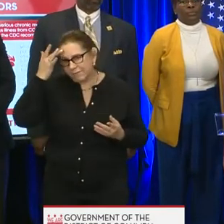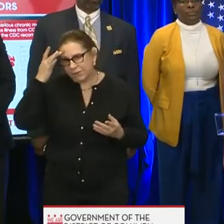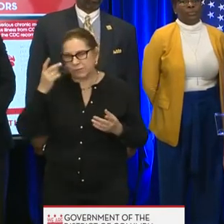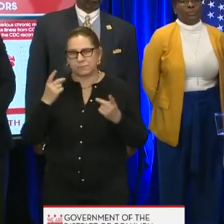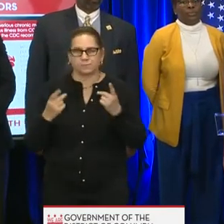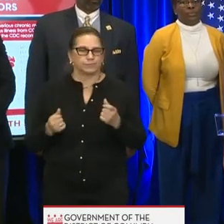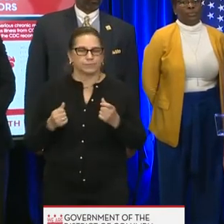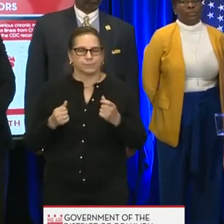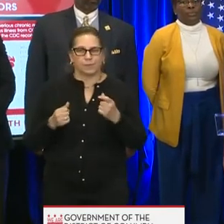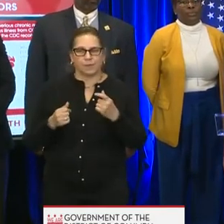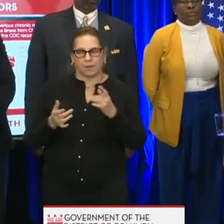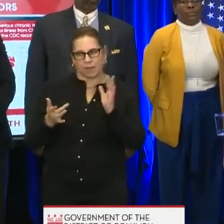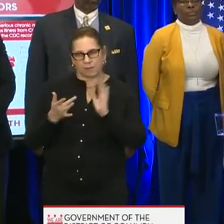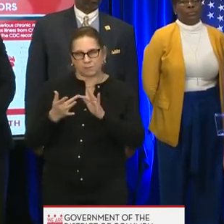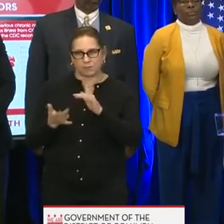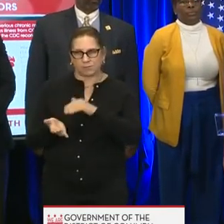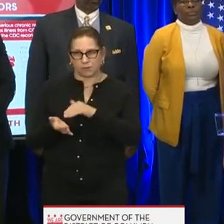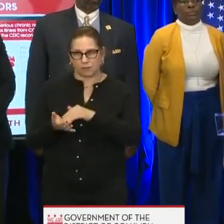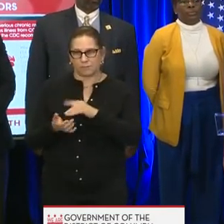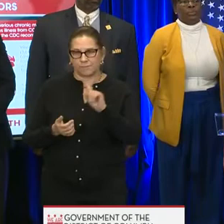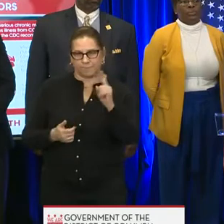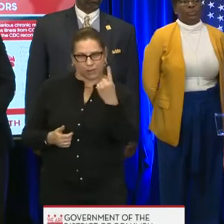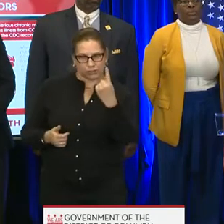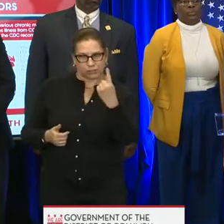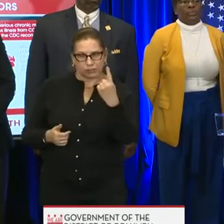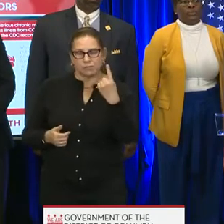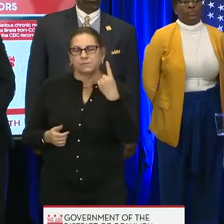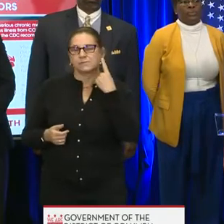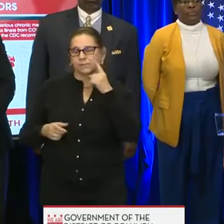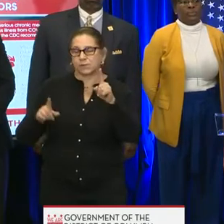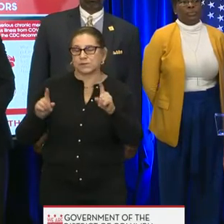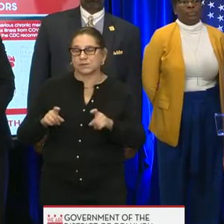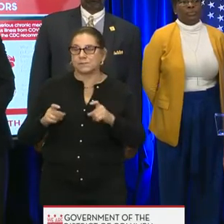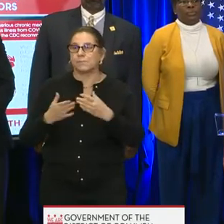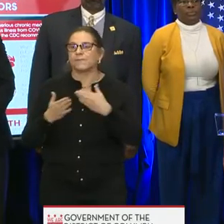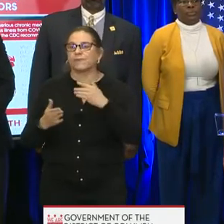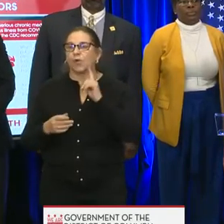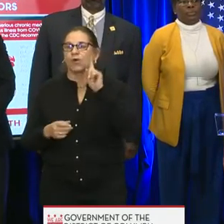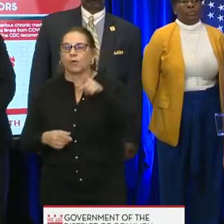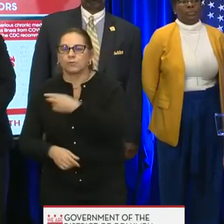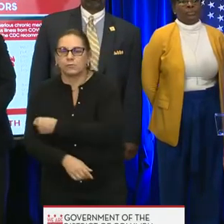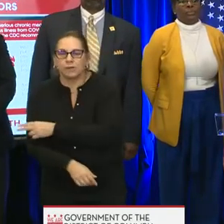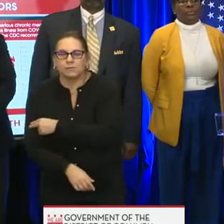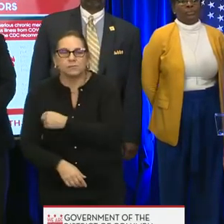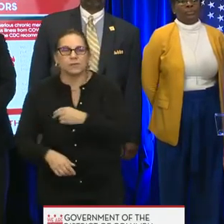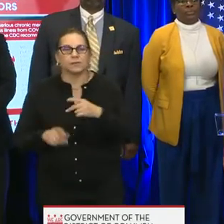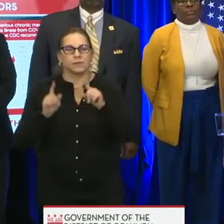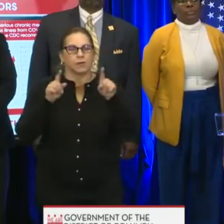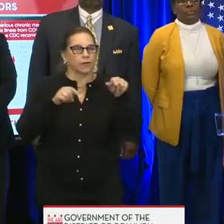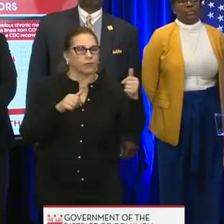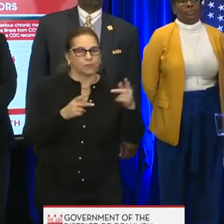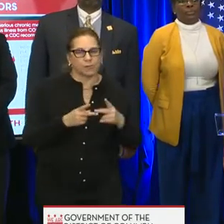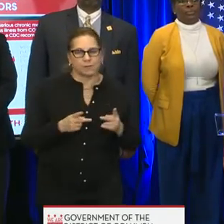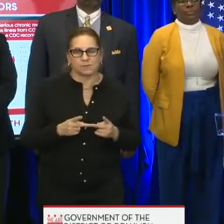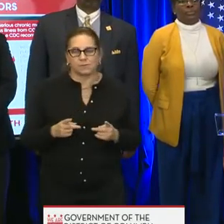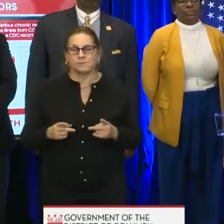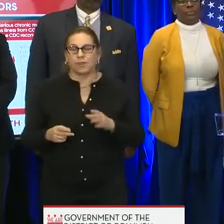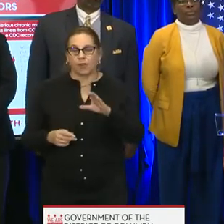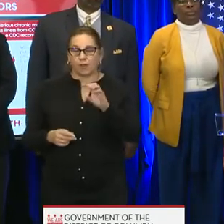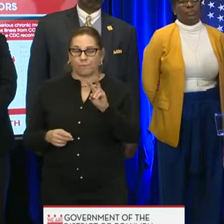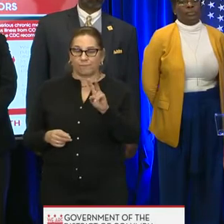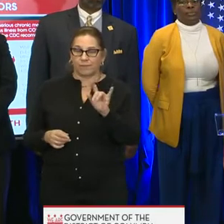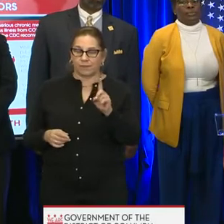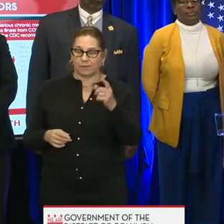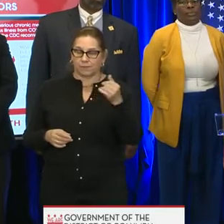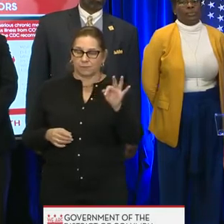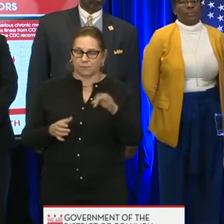any healthcare facility. If their doctor decides that COVID-19 testing is warranted, the doctor has the ability